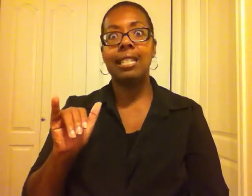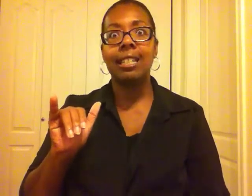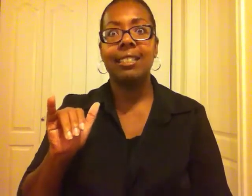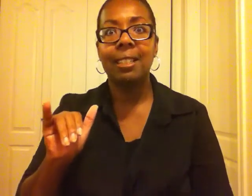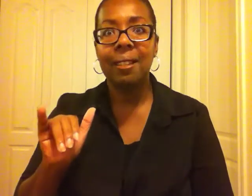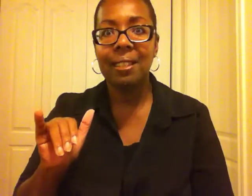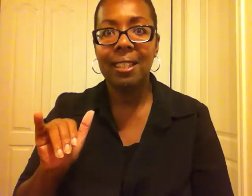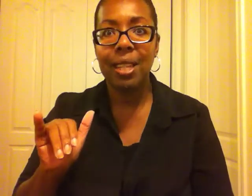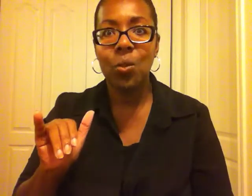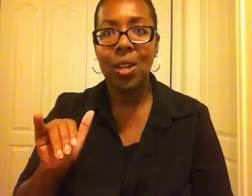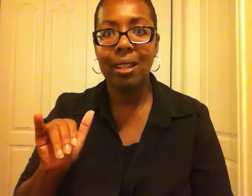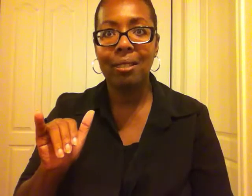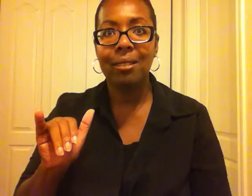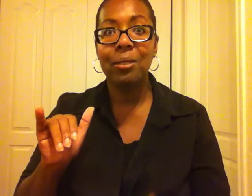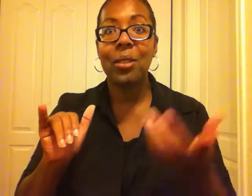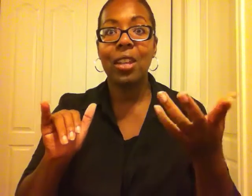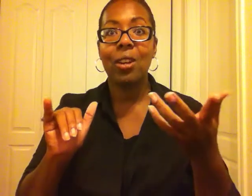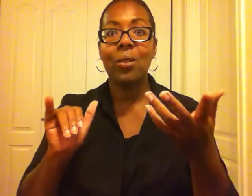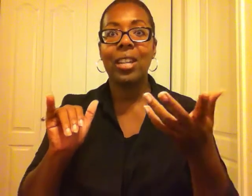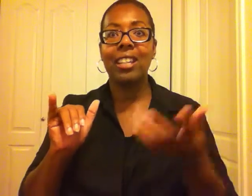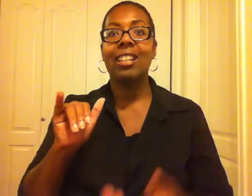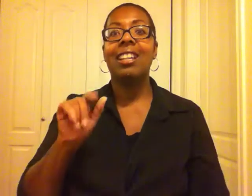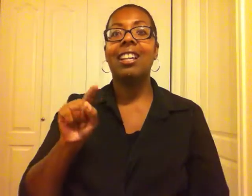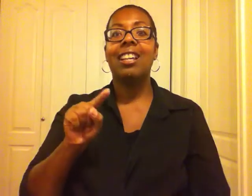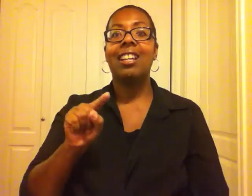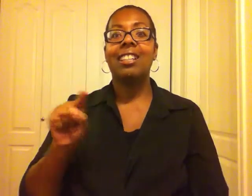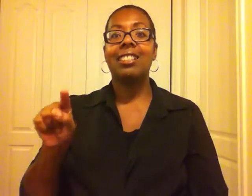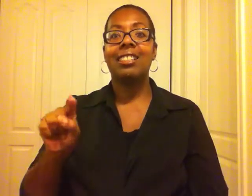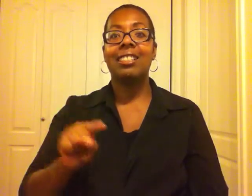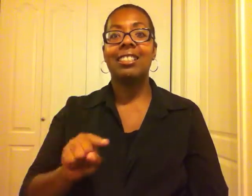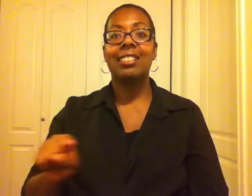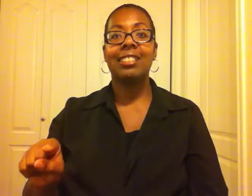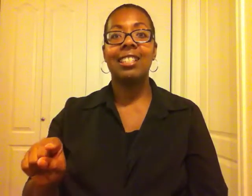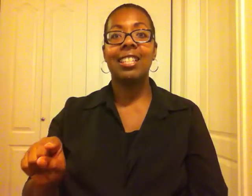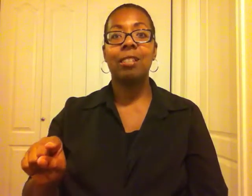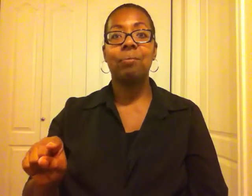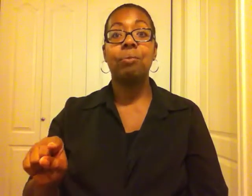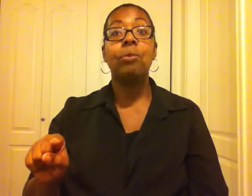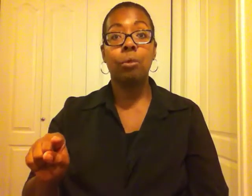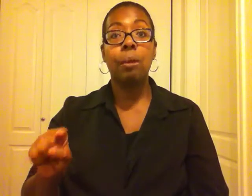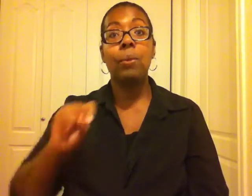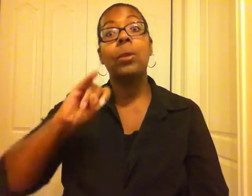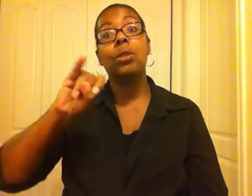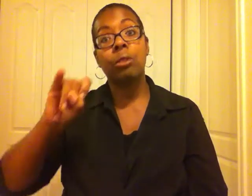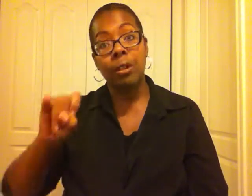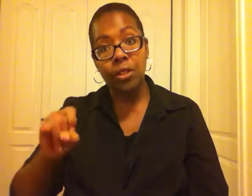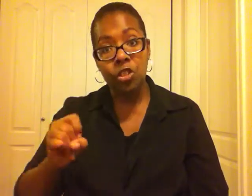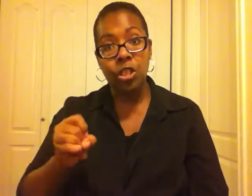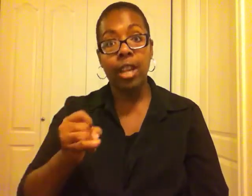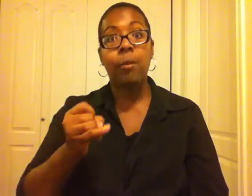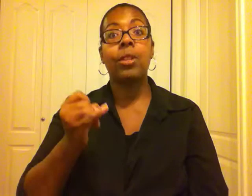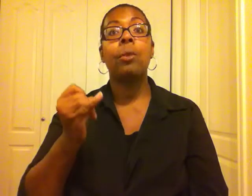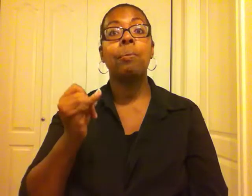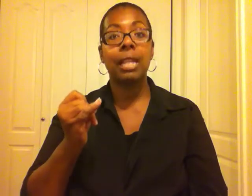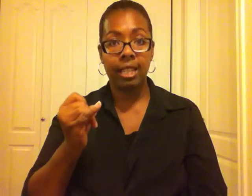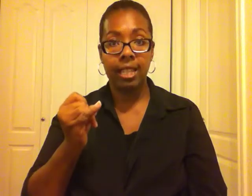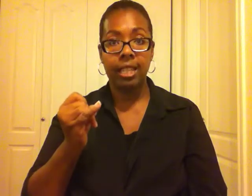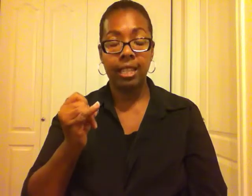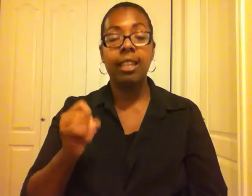Z. Last one. We're there already. Z. Remember we drew out the J with our pinky,